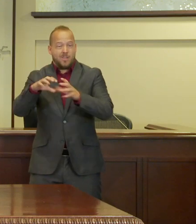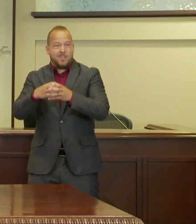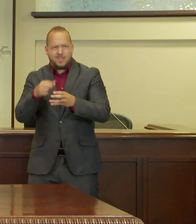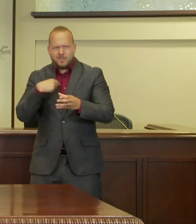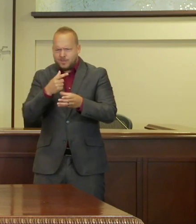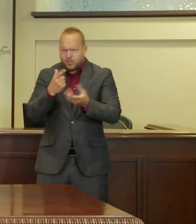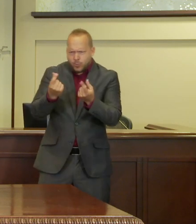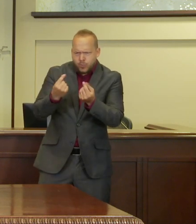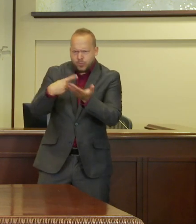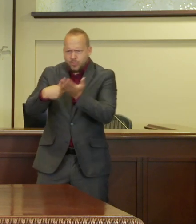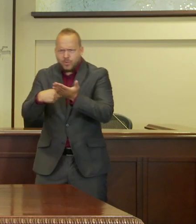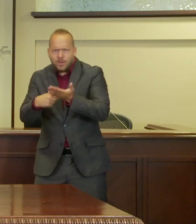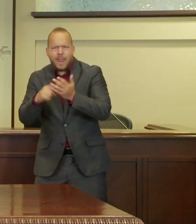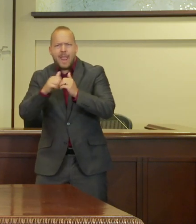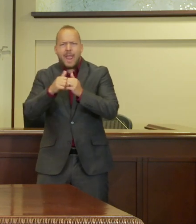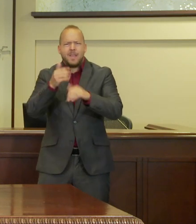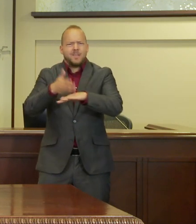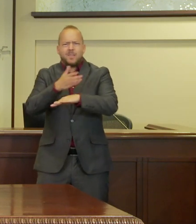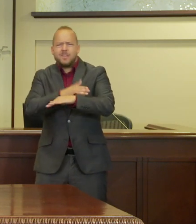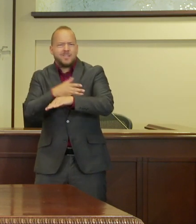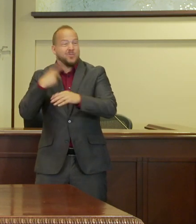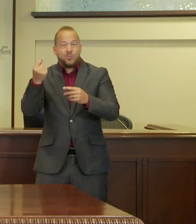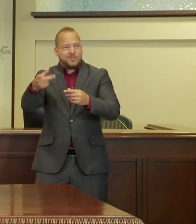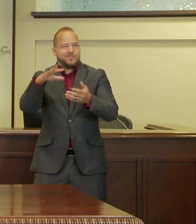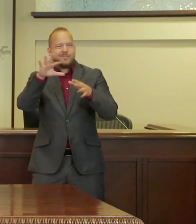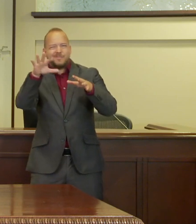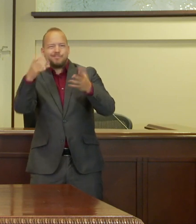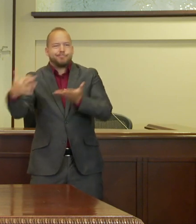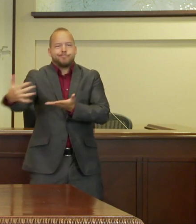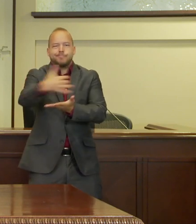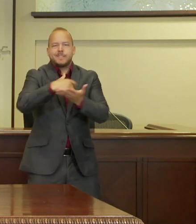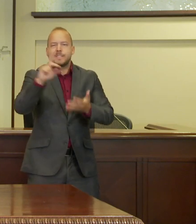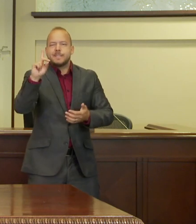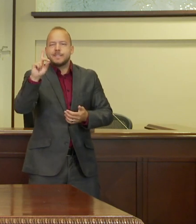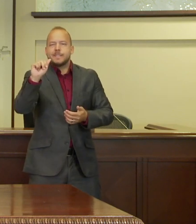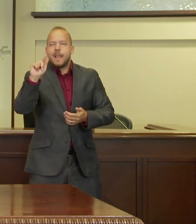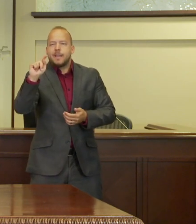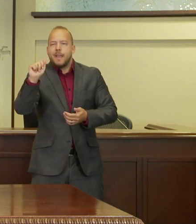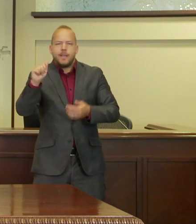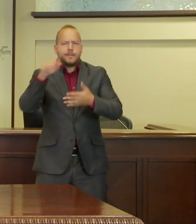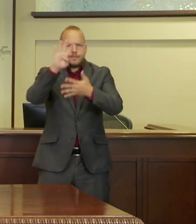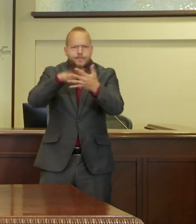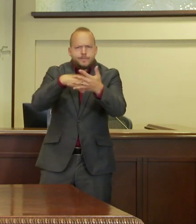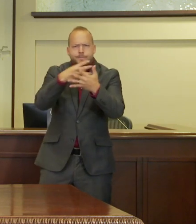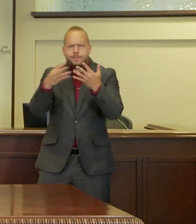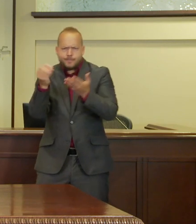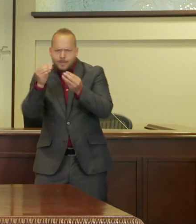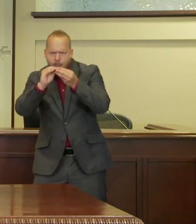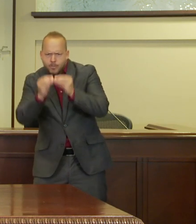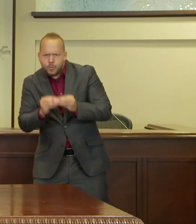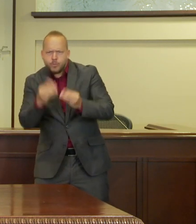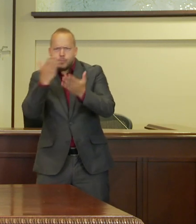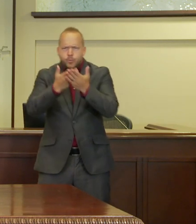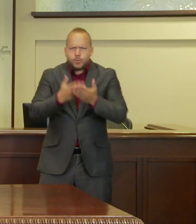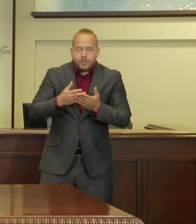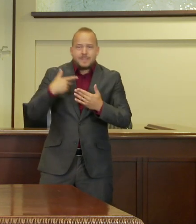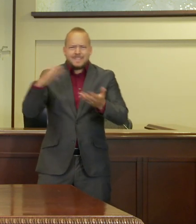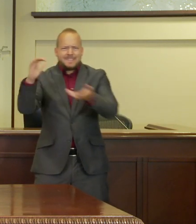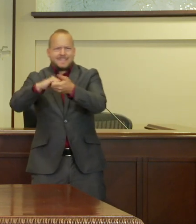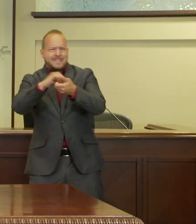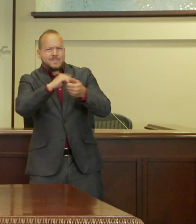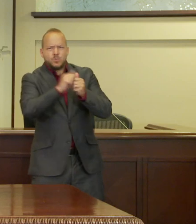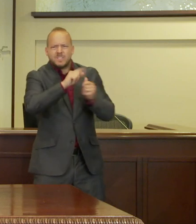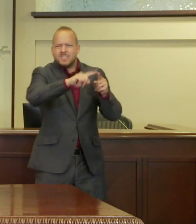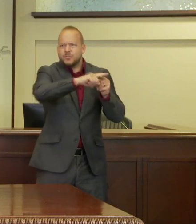in a data-driven approach, working with community partners and working with city bureaus that can make that happen.